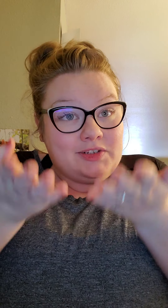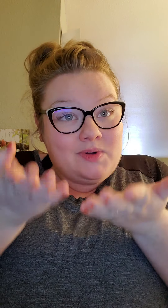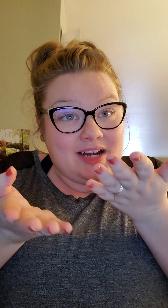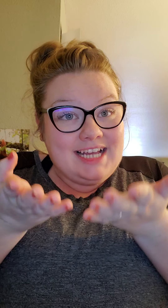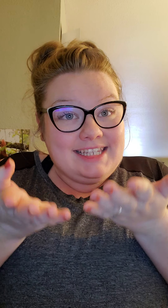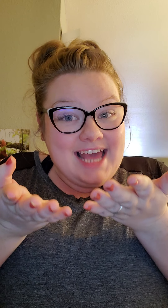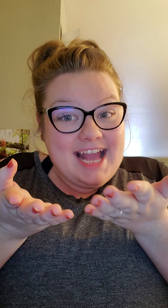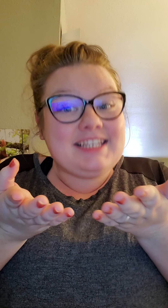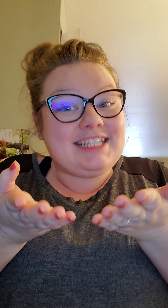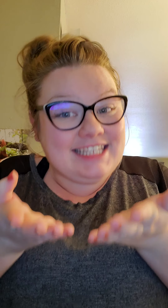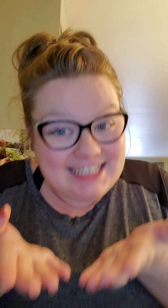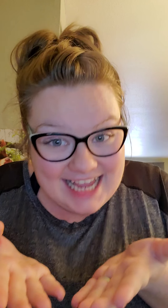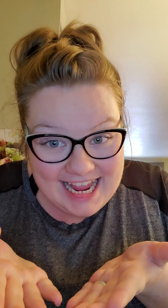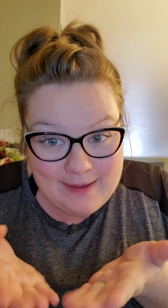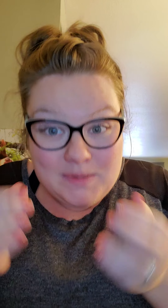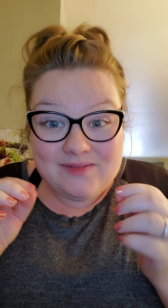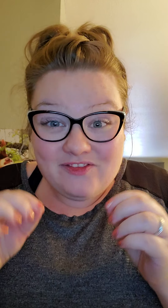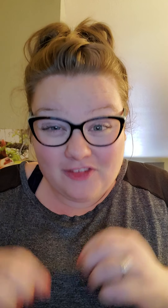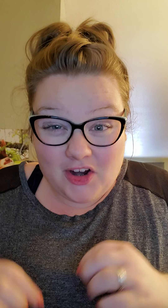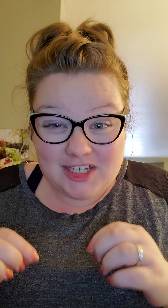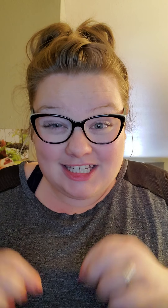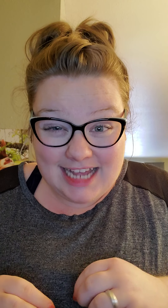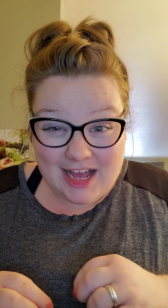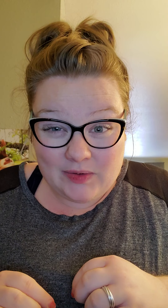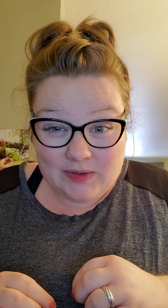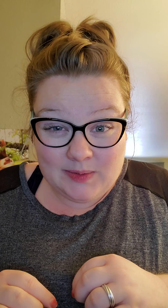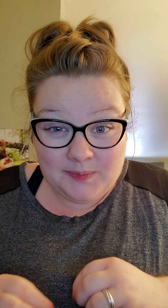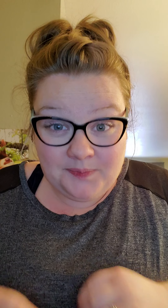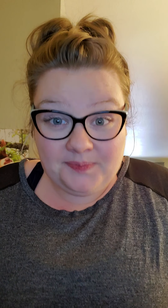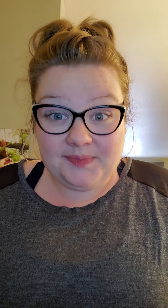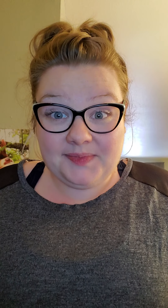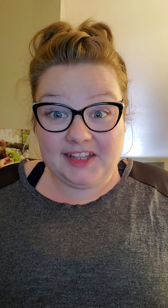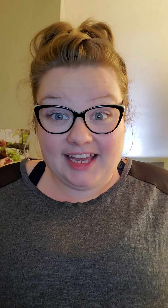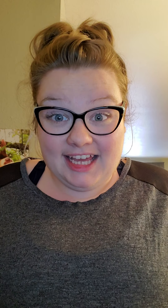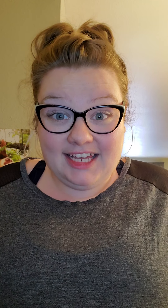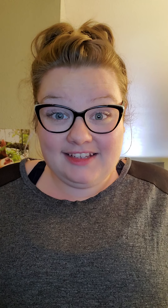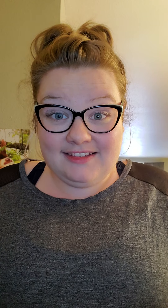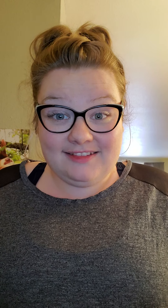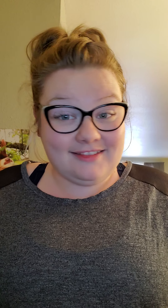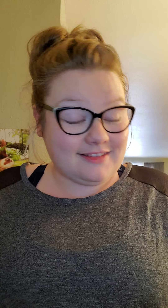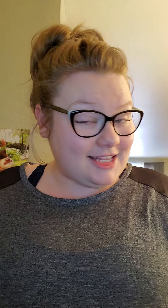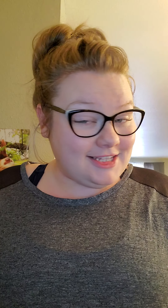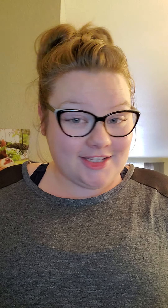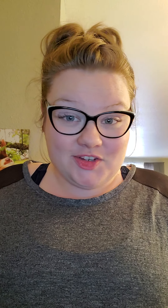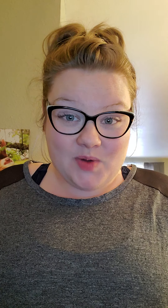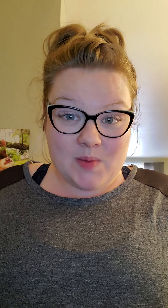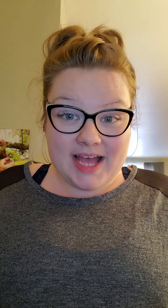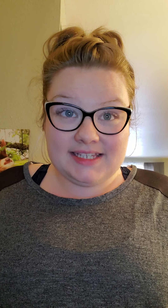word I say has the same first sound. Okay, let's just do our best.